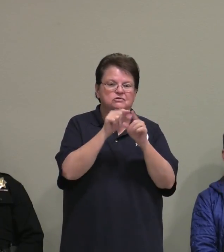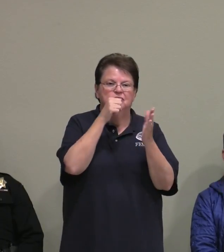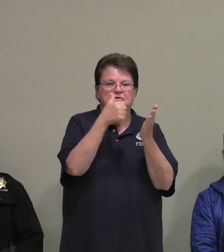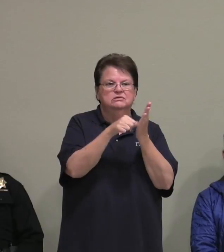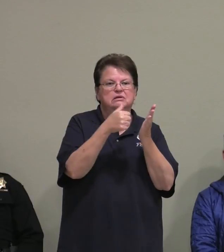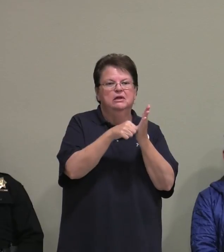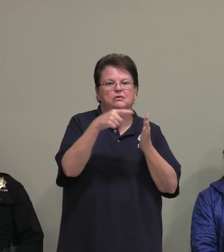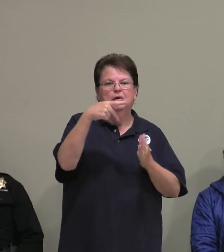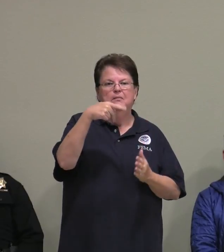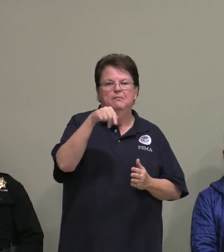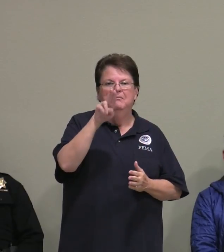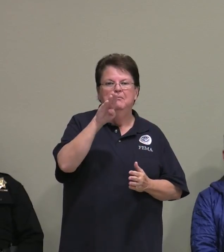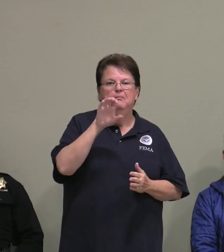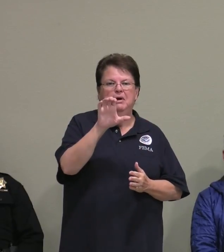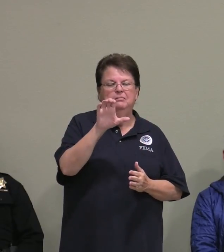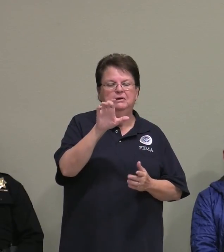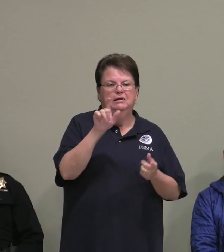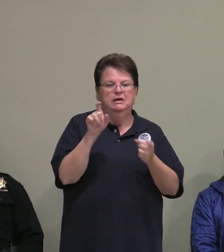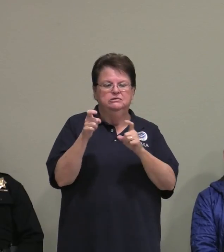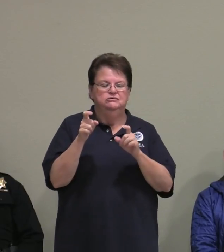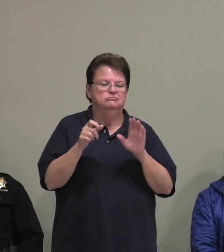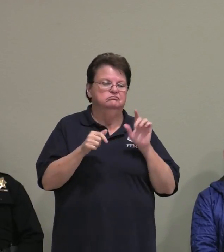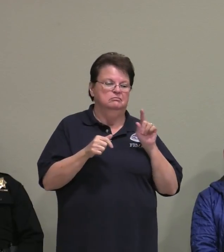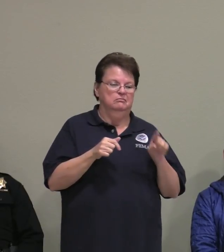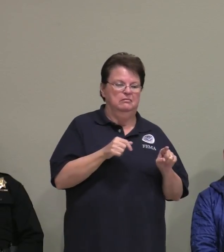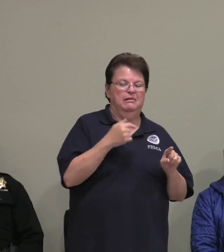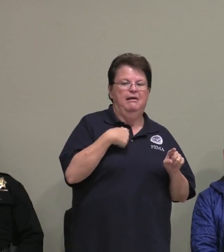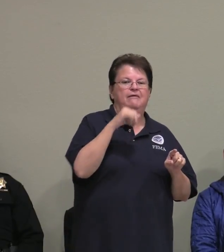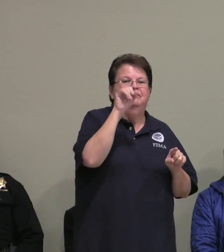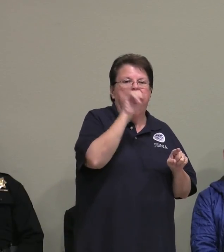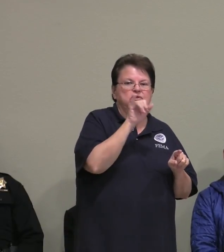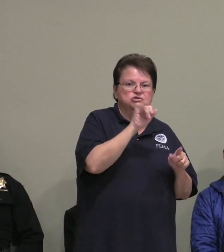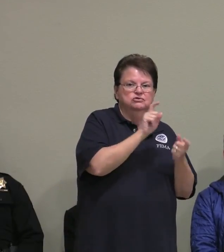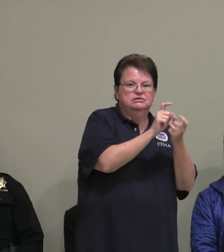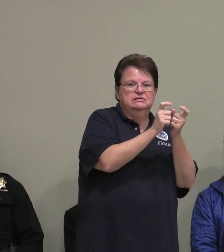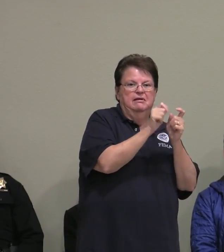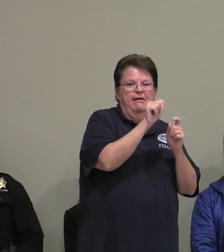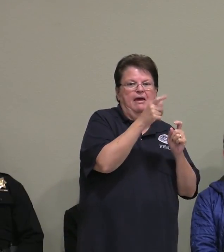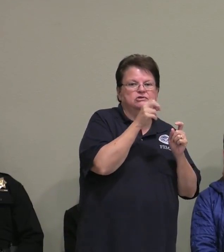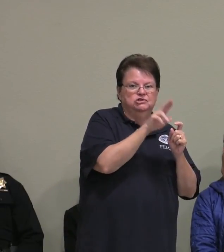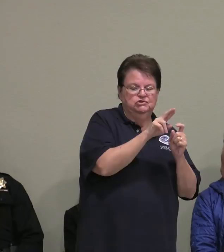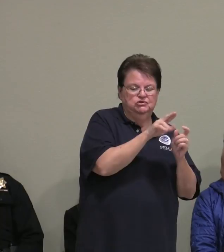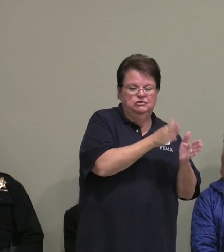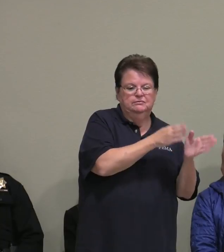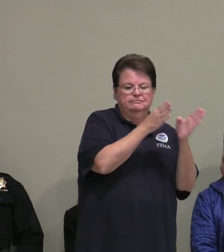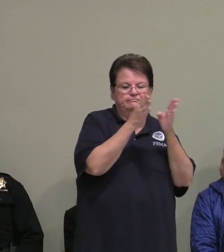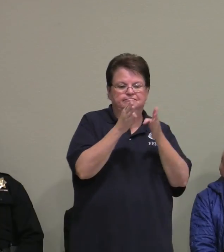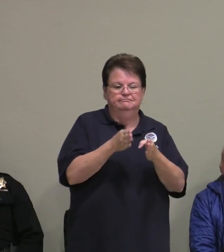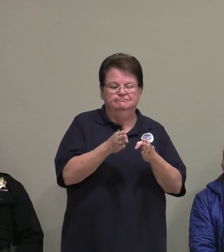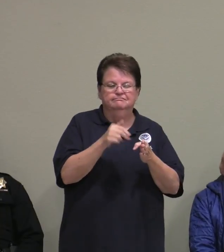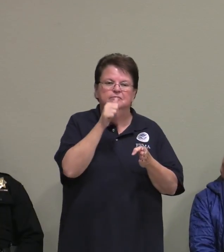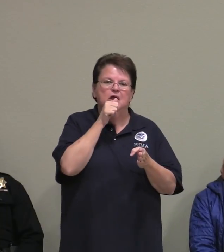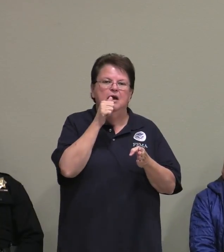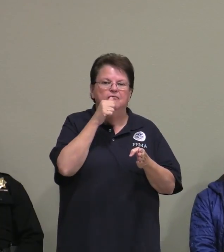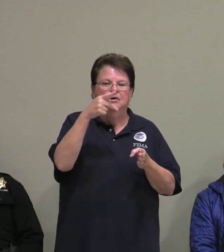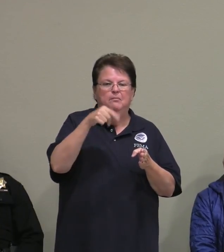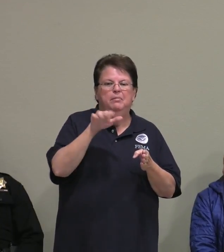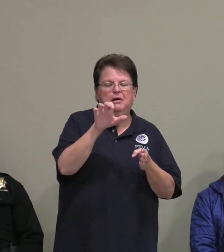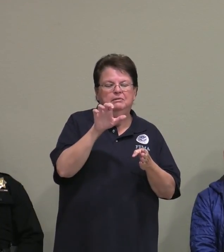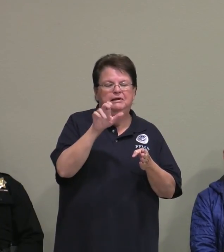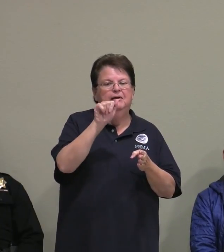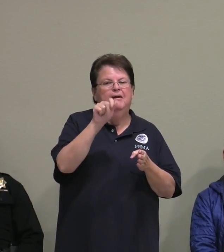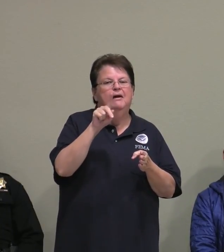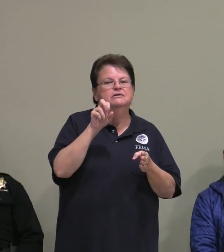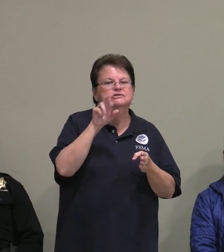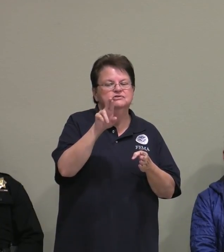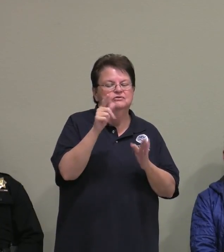public adjusters. You have an insurance adjuster who works for the insurance company. And then there are private public adjusters that are